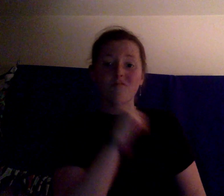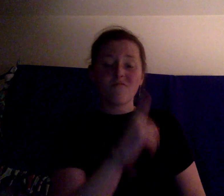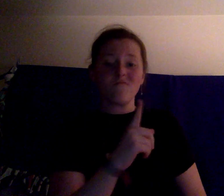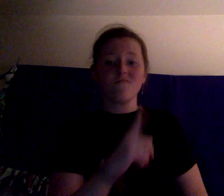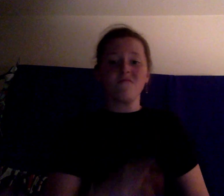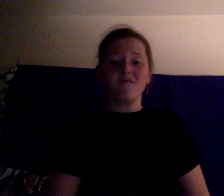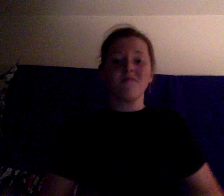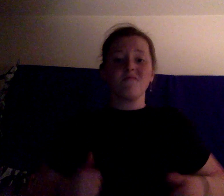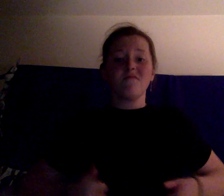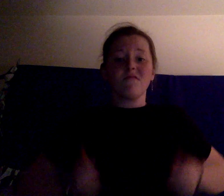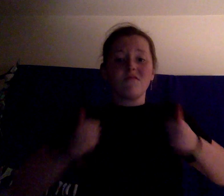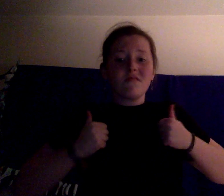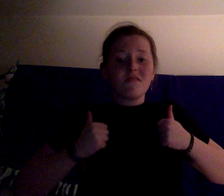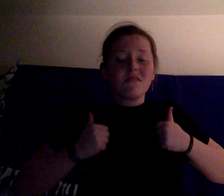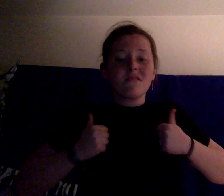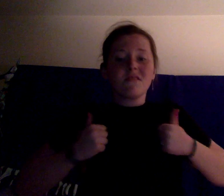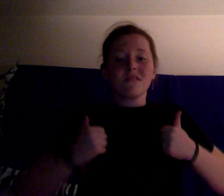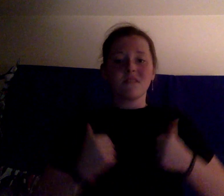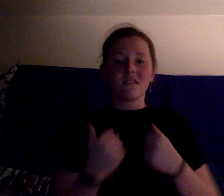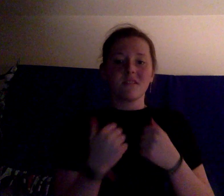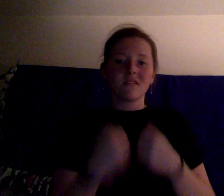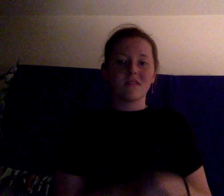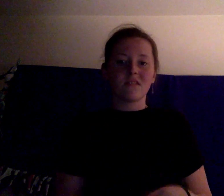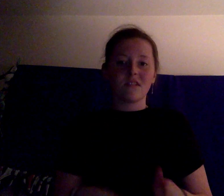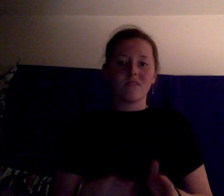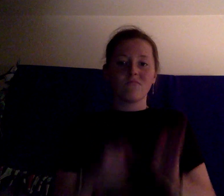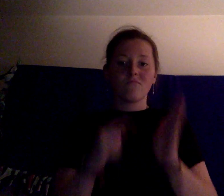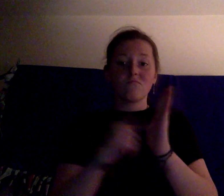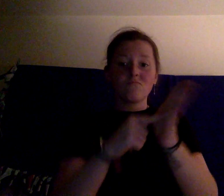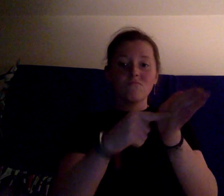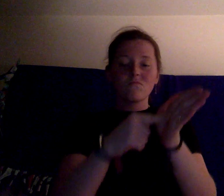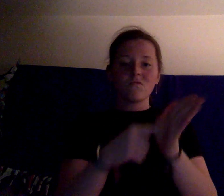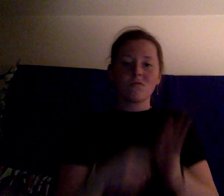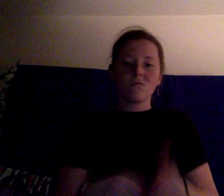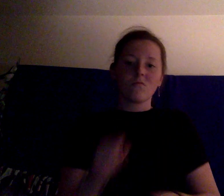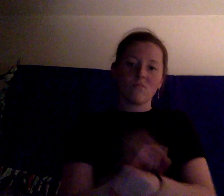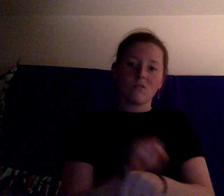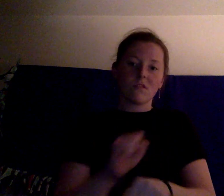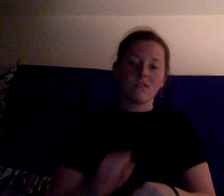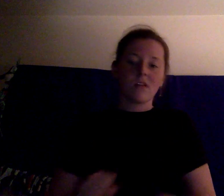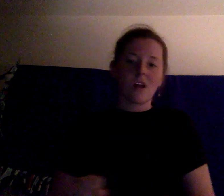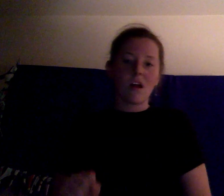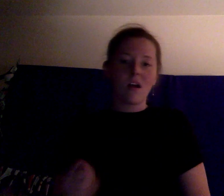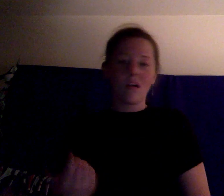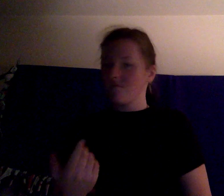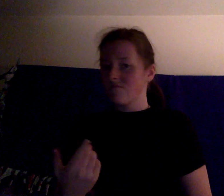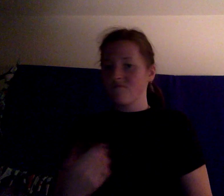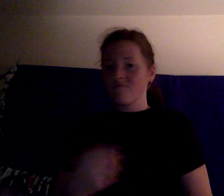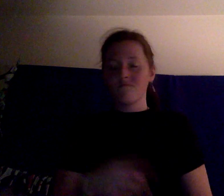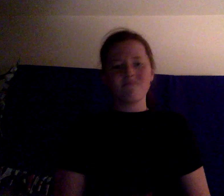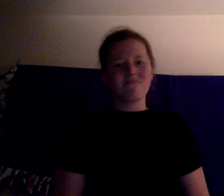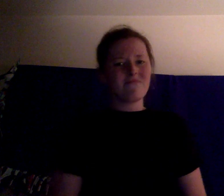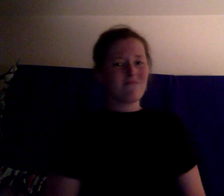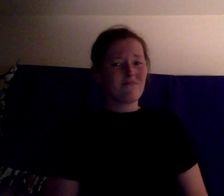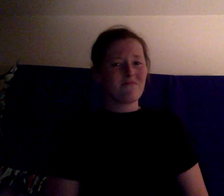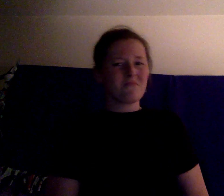not? He filled out a questionnaire. He was told that more than 3,400 other